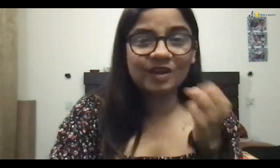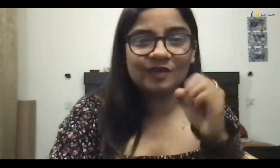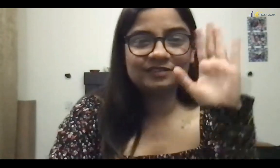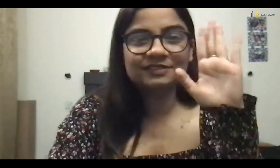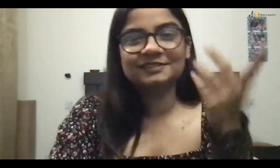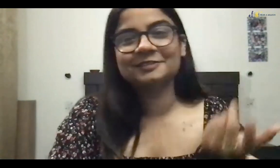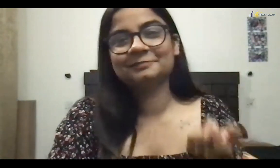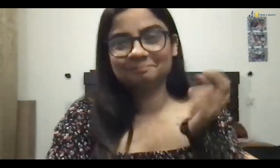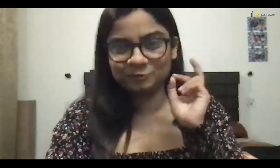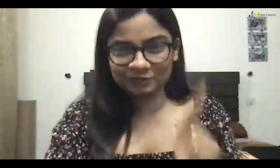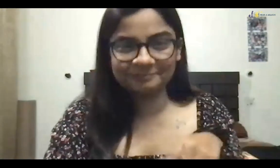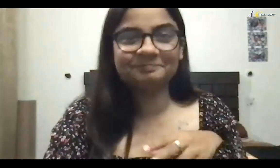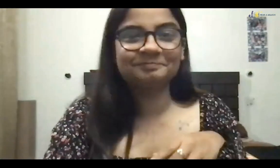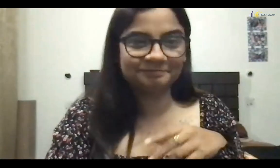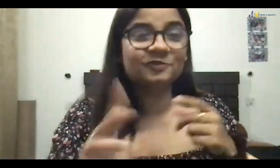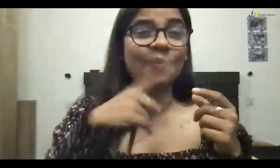page.